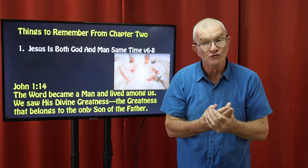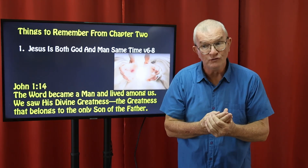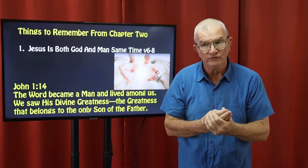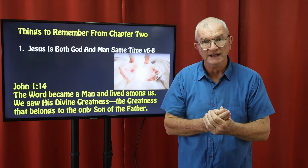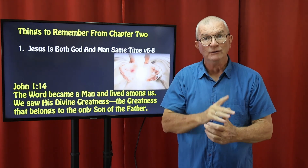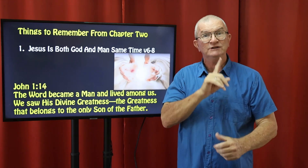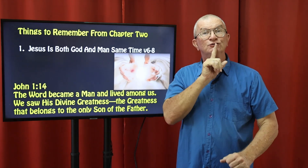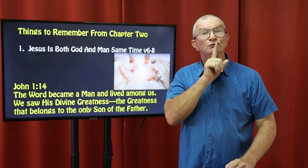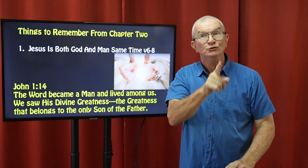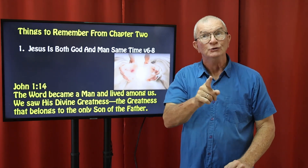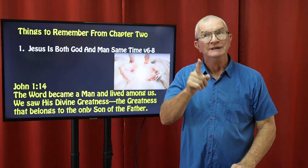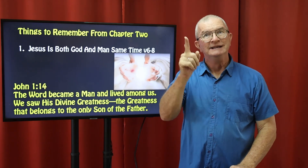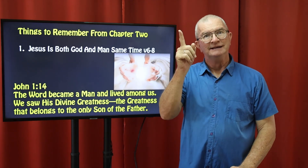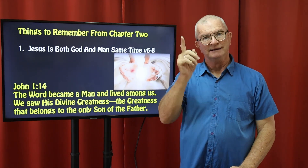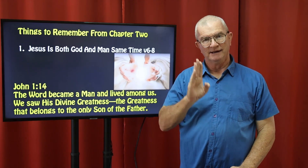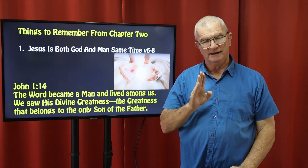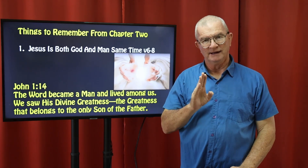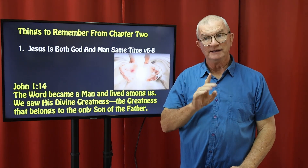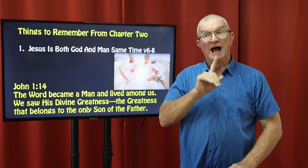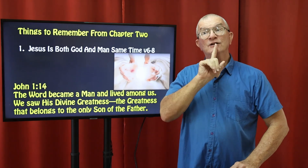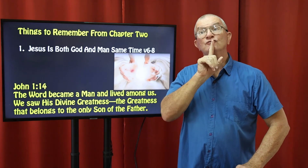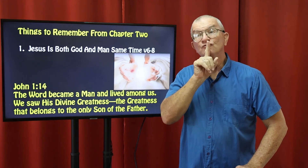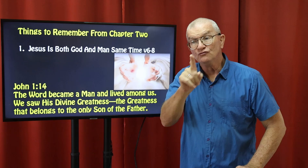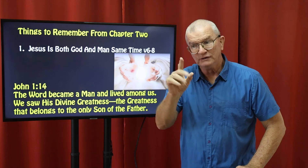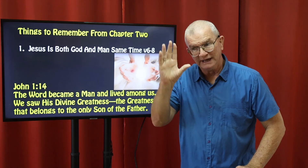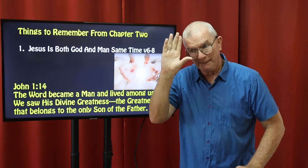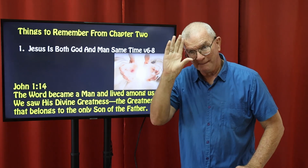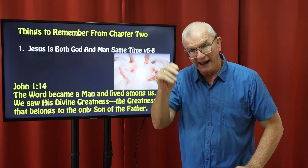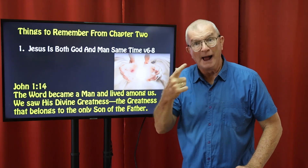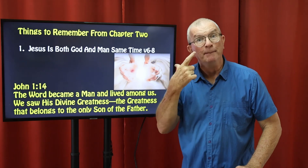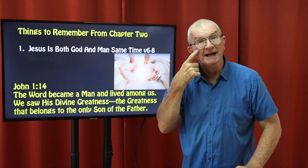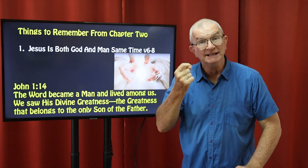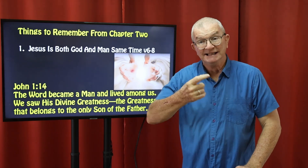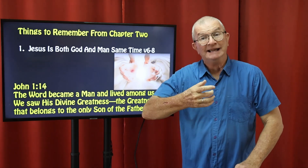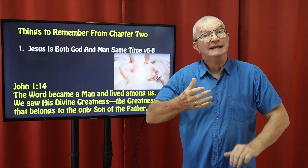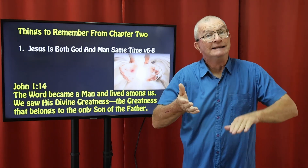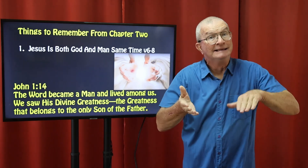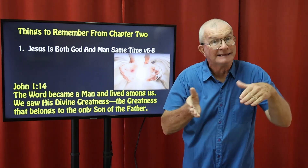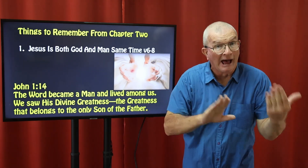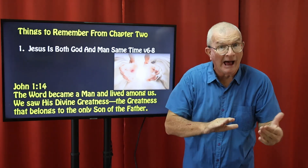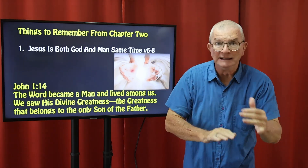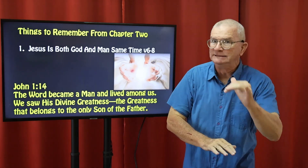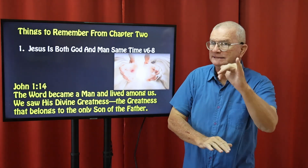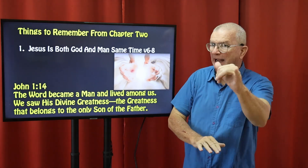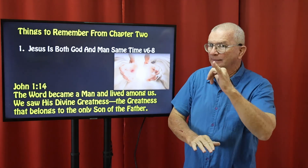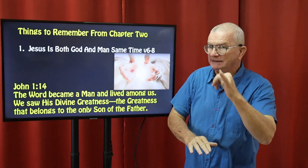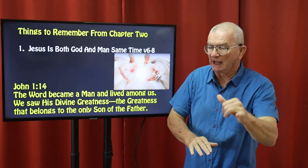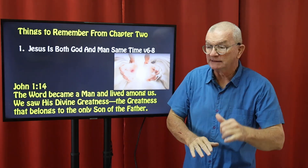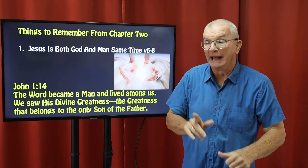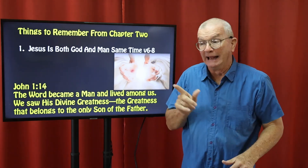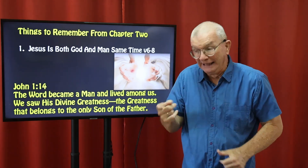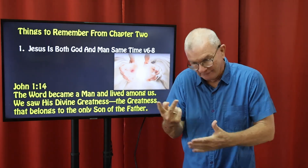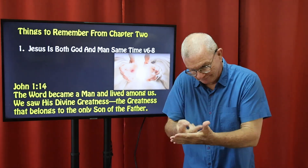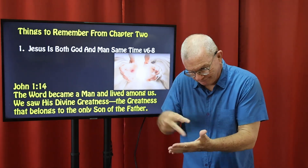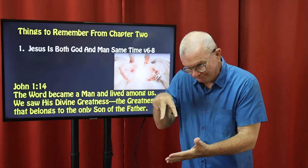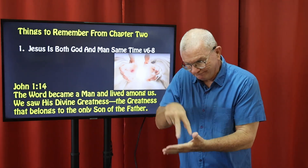Proof that he was truly God and truly man, because he died just like us, and he's going to